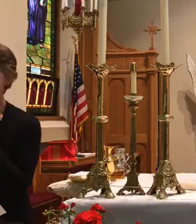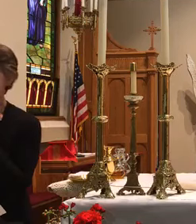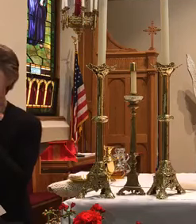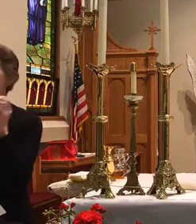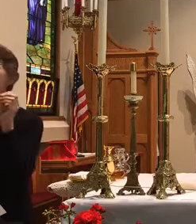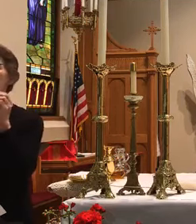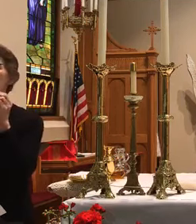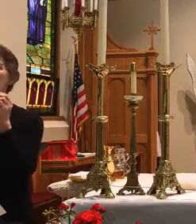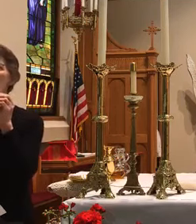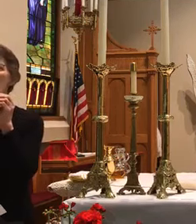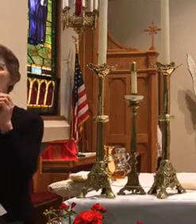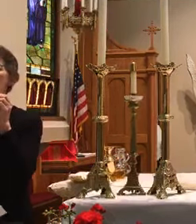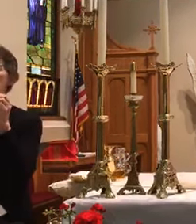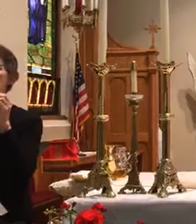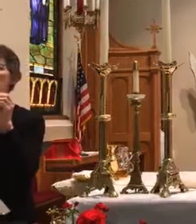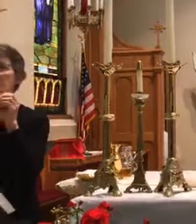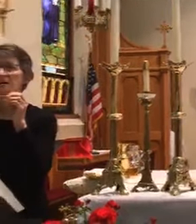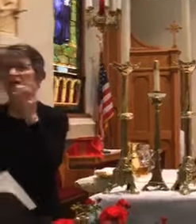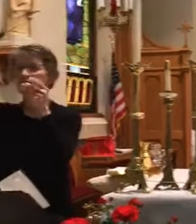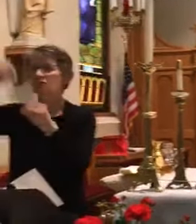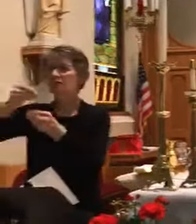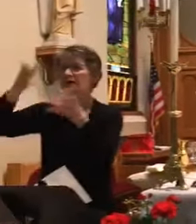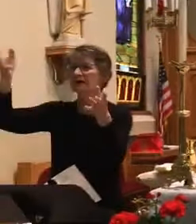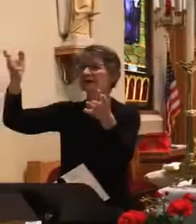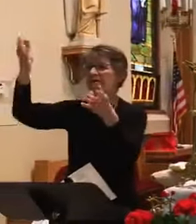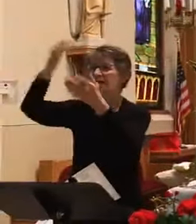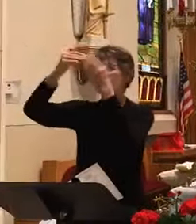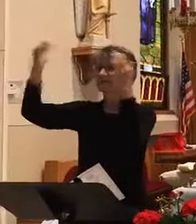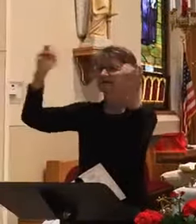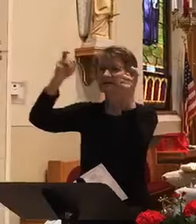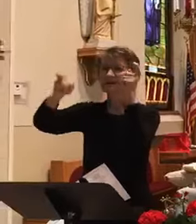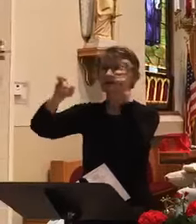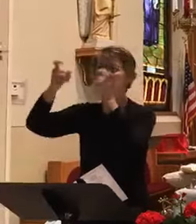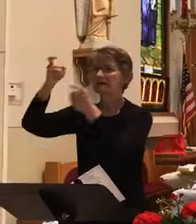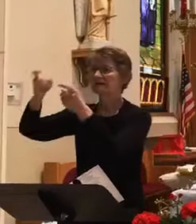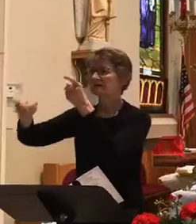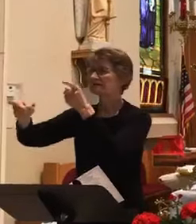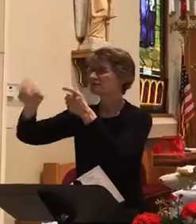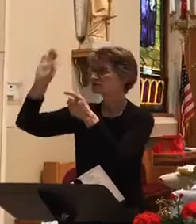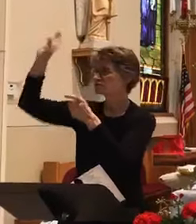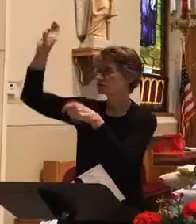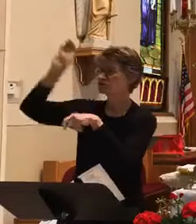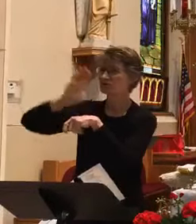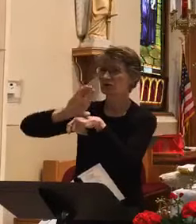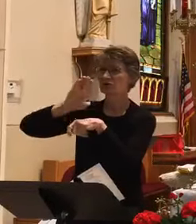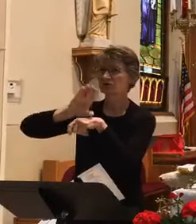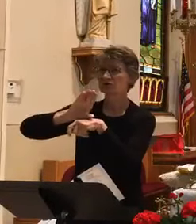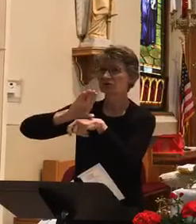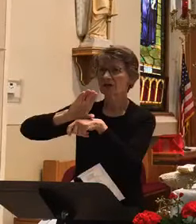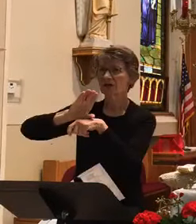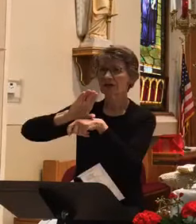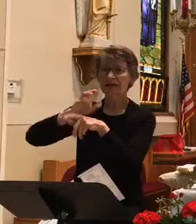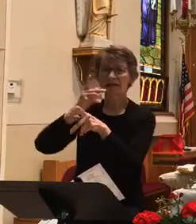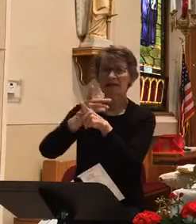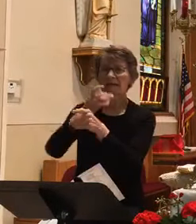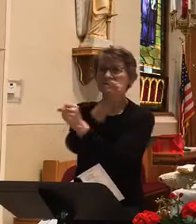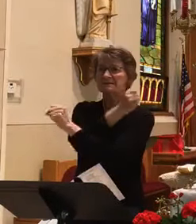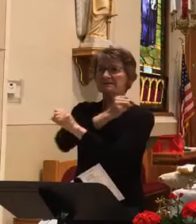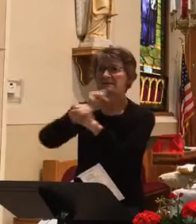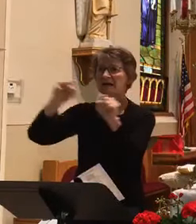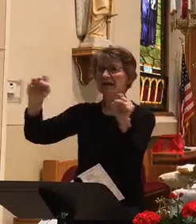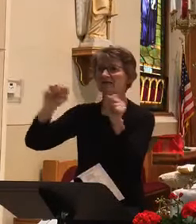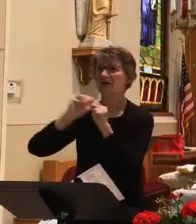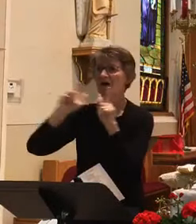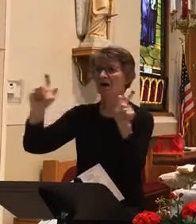O God, who bestow heavenly gifts upon your church, safeguard, we pray, the grace you have